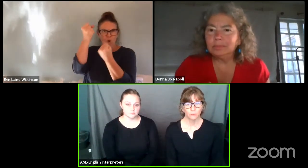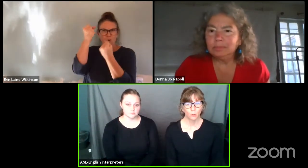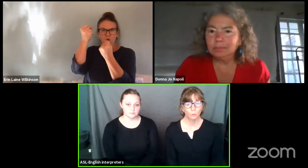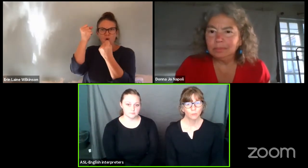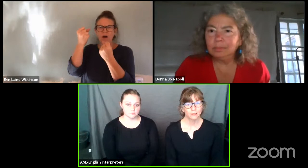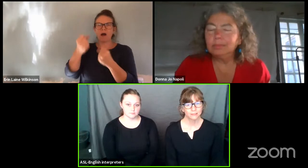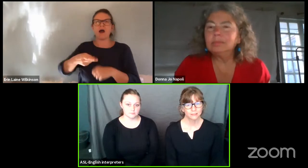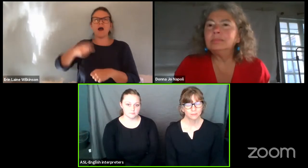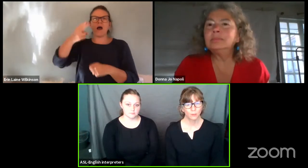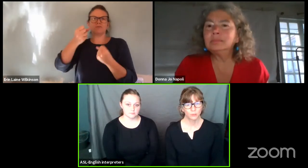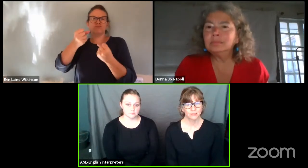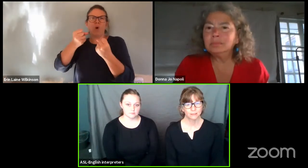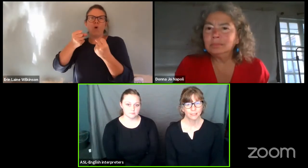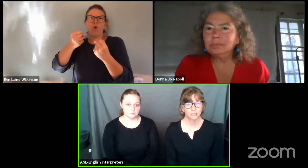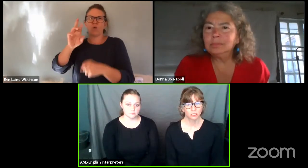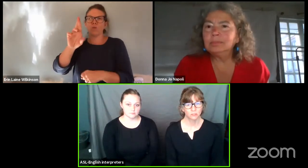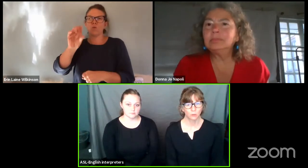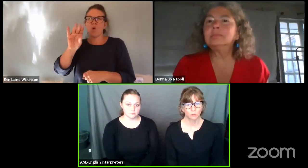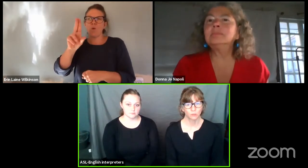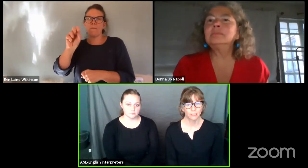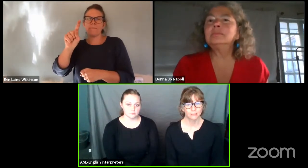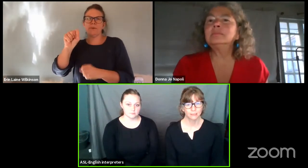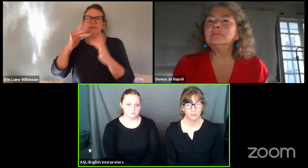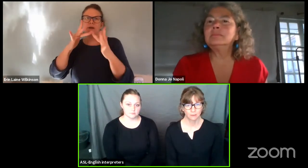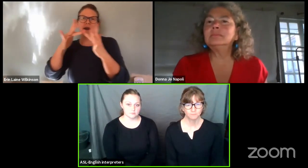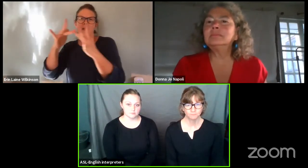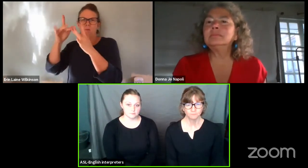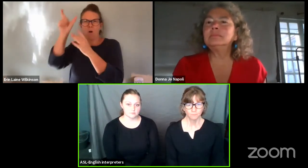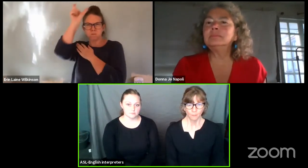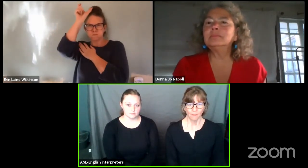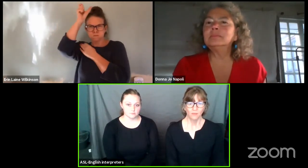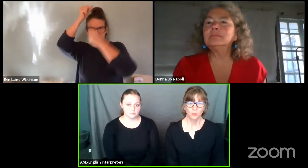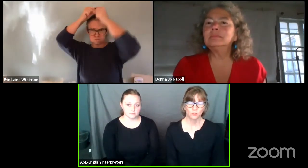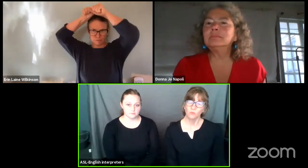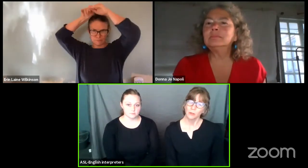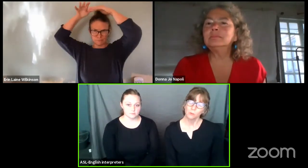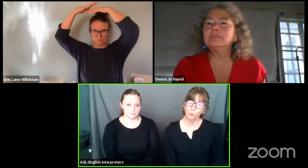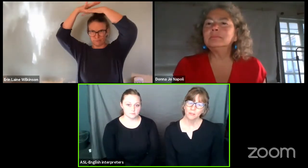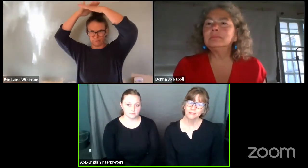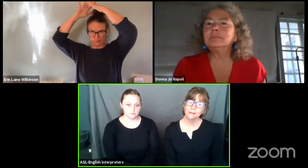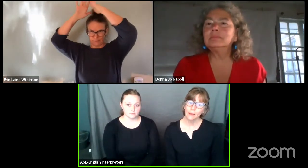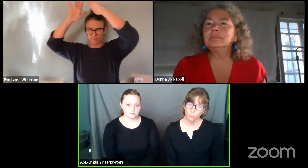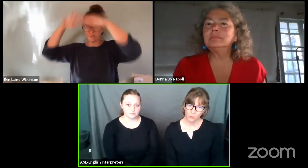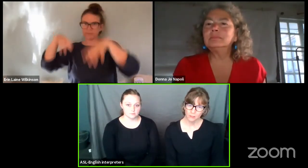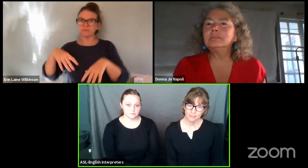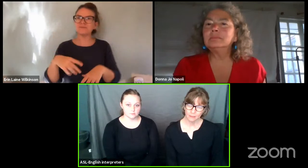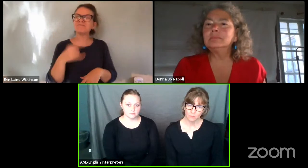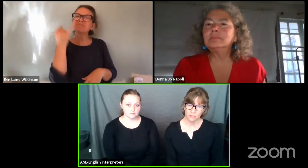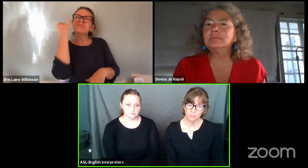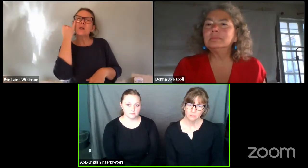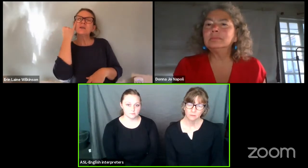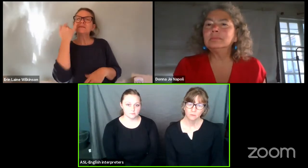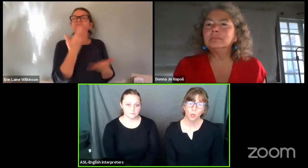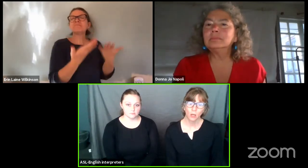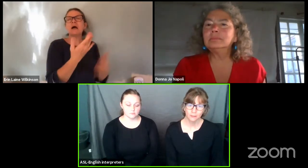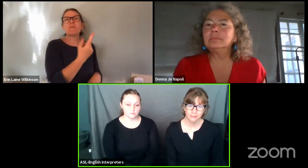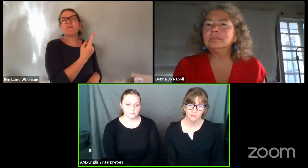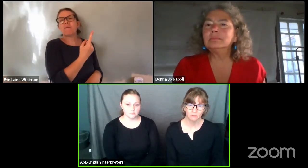and very robust representations are in place. And there's a very robust network